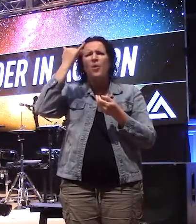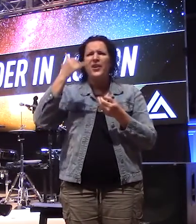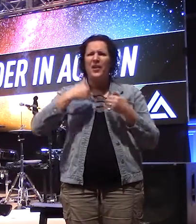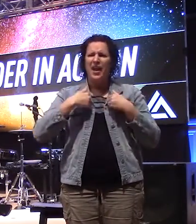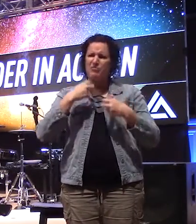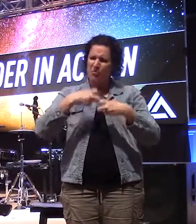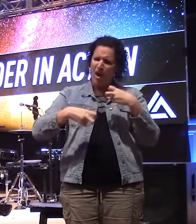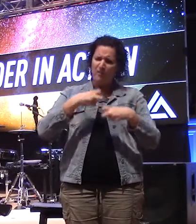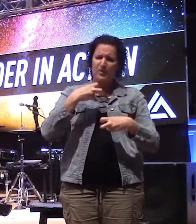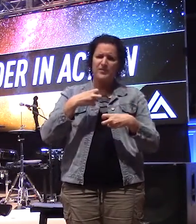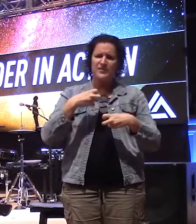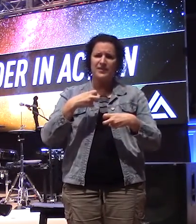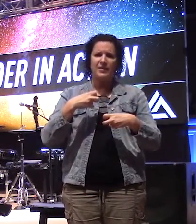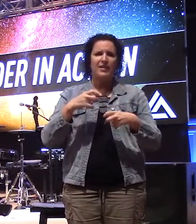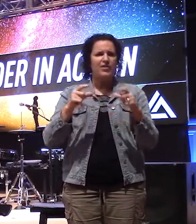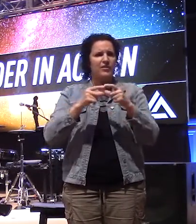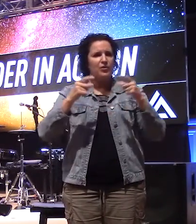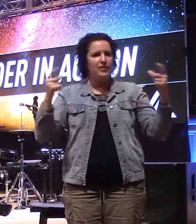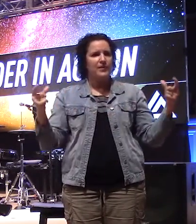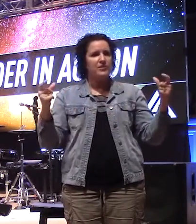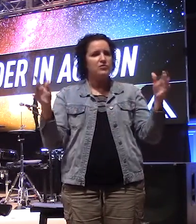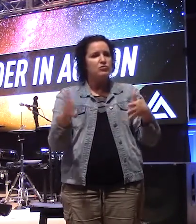problem? In the midst of the greatest storm,